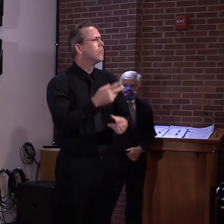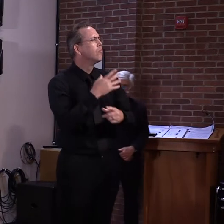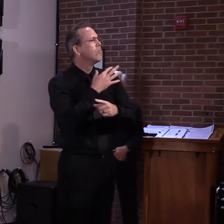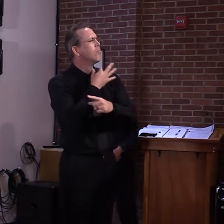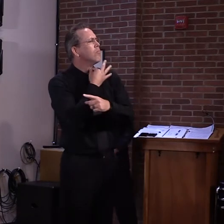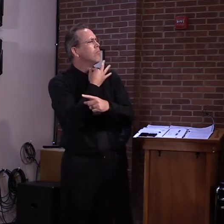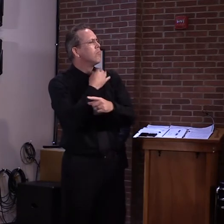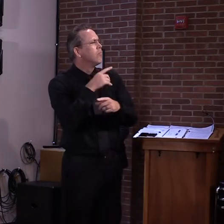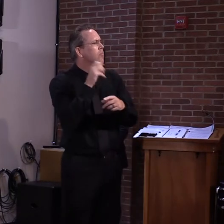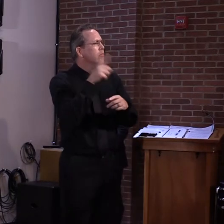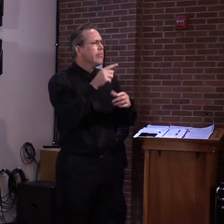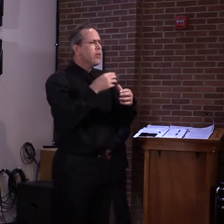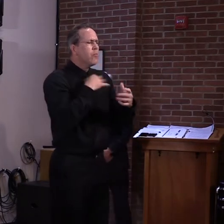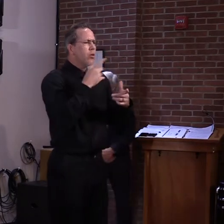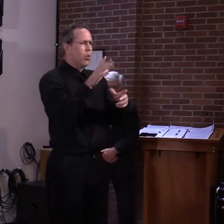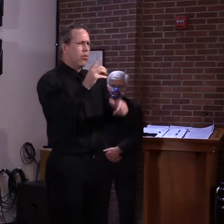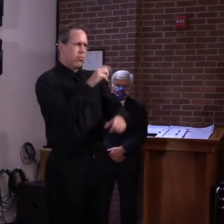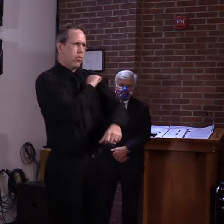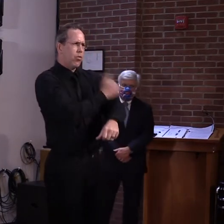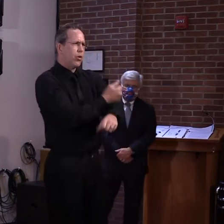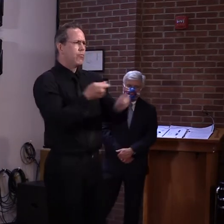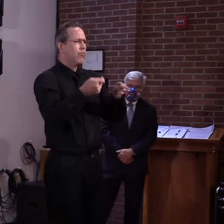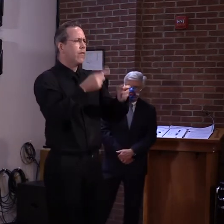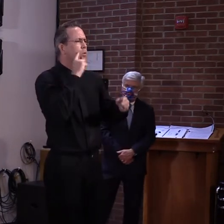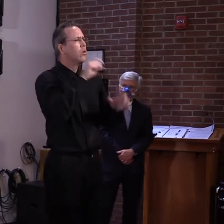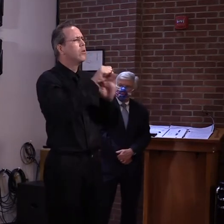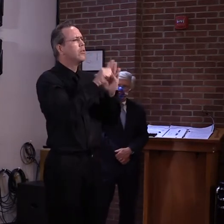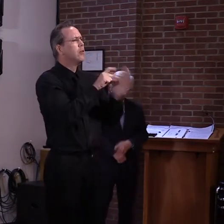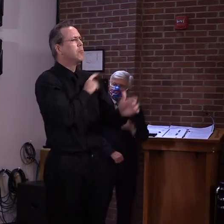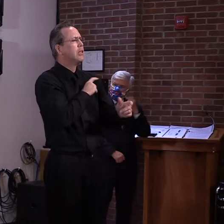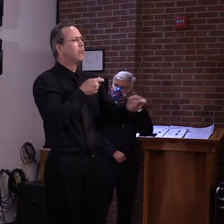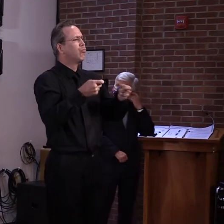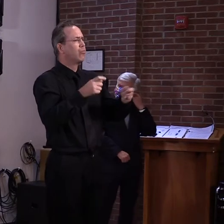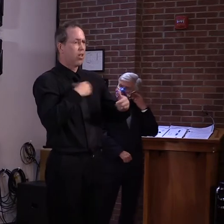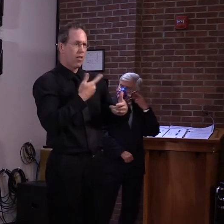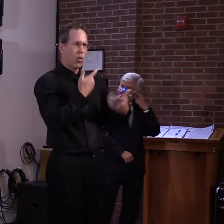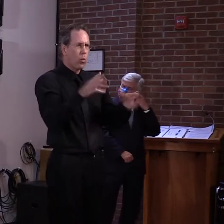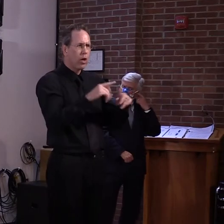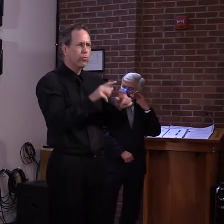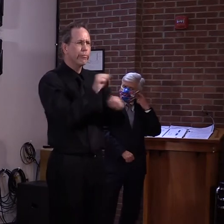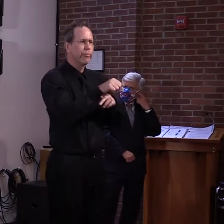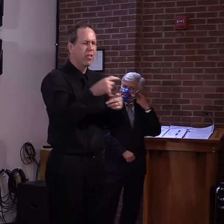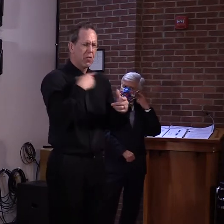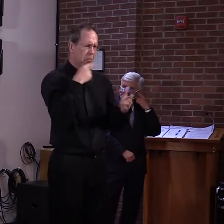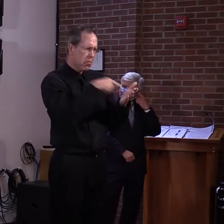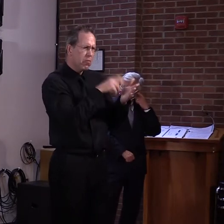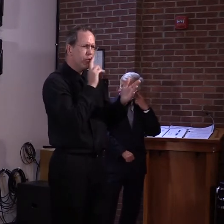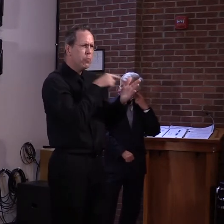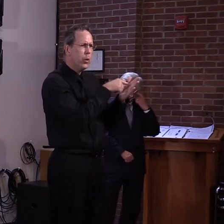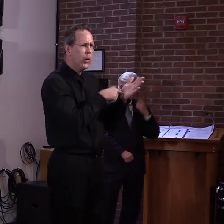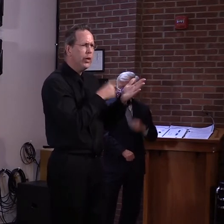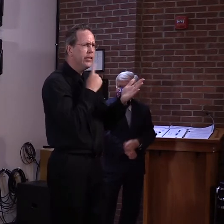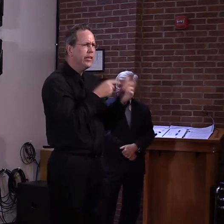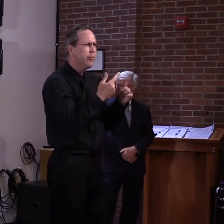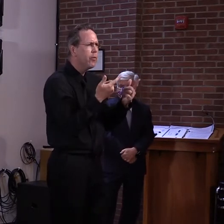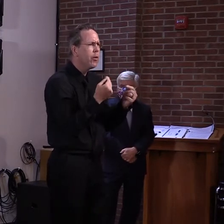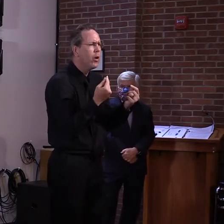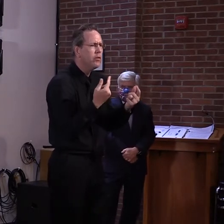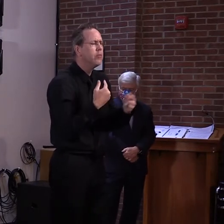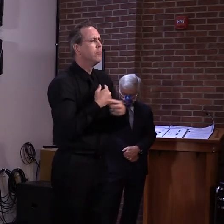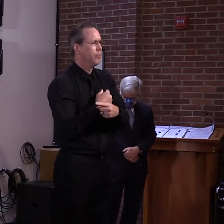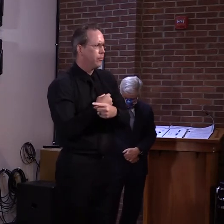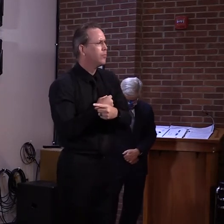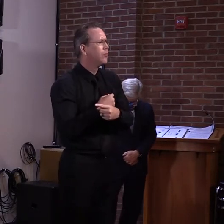We haven't issued a press release, but it's been online for a couple weeks. The press release should go out today. Yeah, we should have the press release out